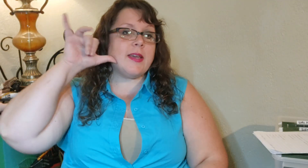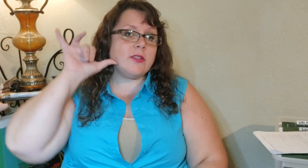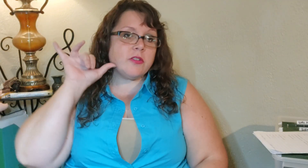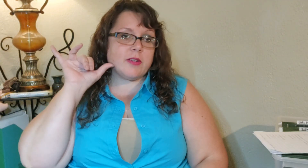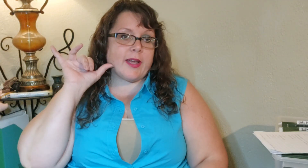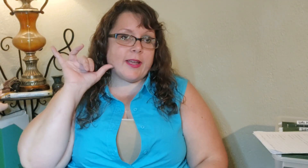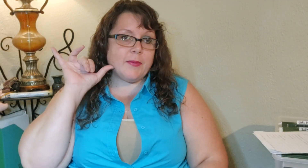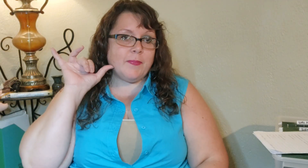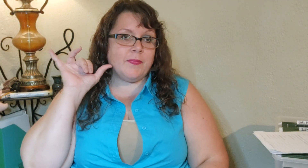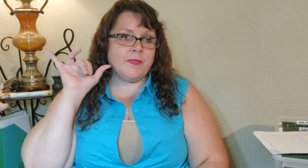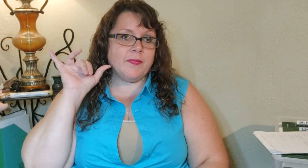yesterday